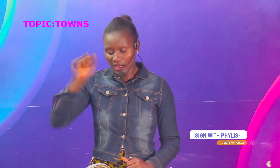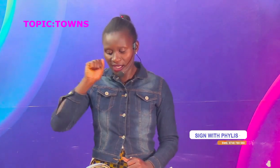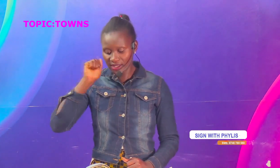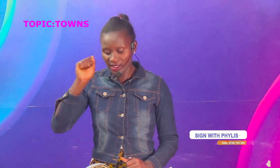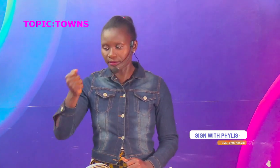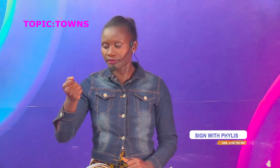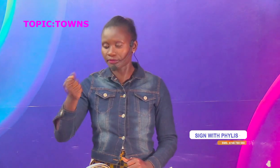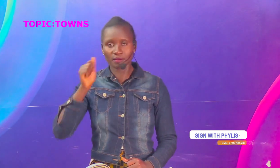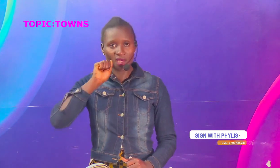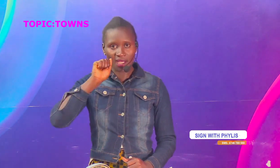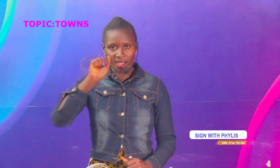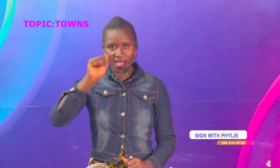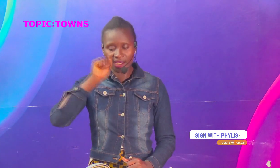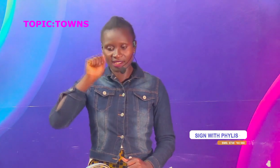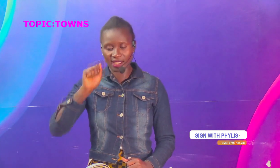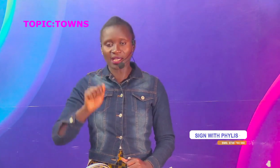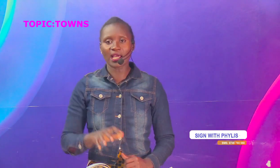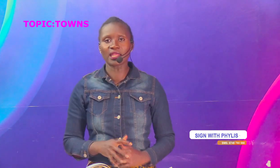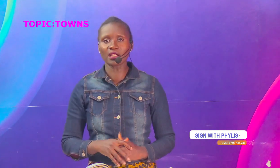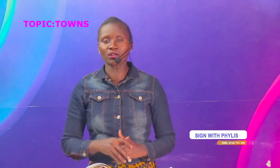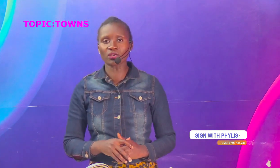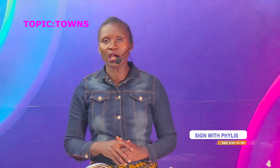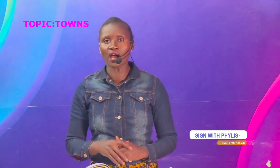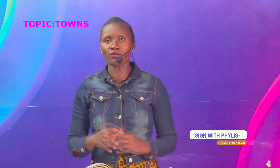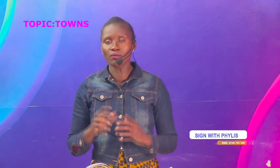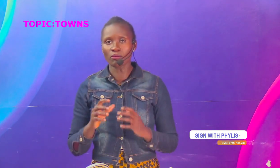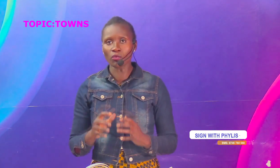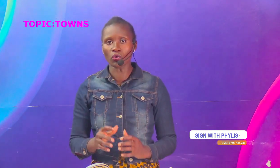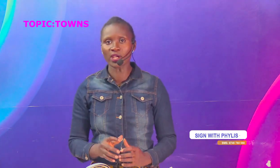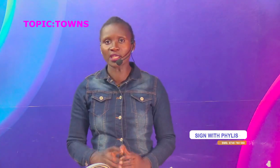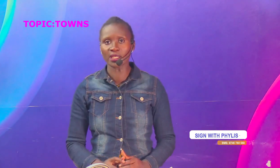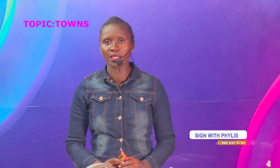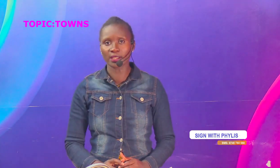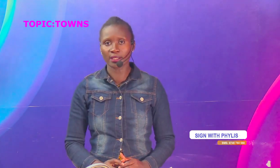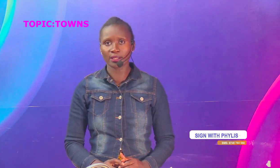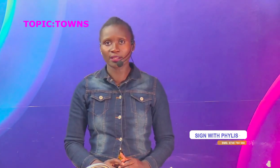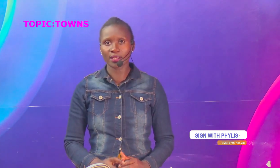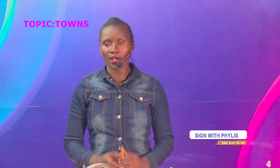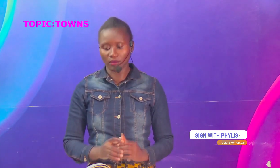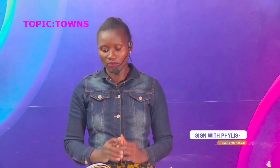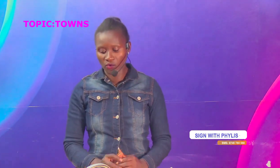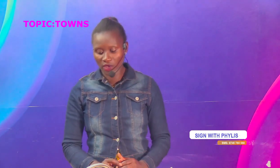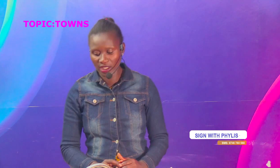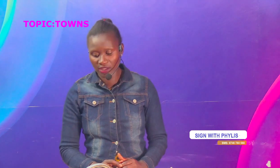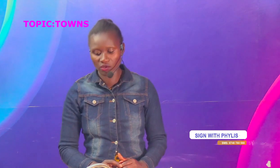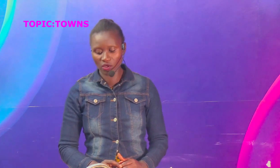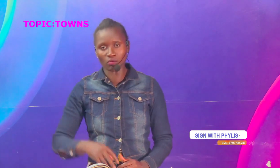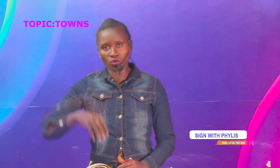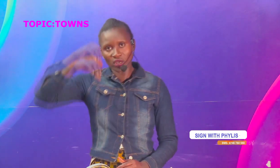Garissa, Garissa. And then also have Mkurueini, Mkurueini. So Mkurueini,